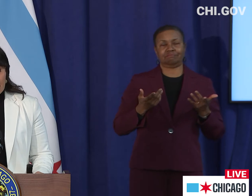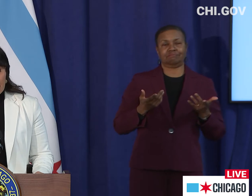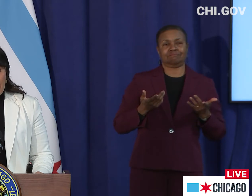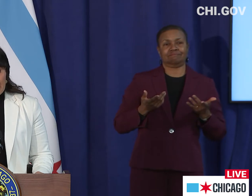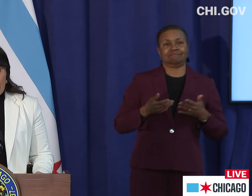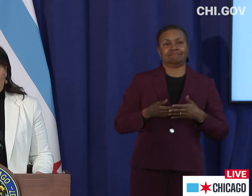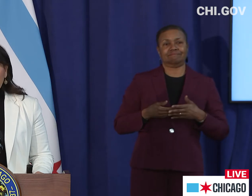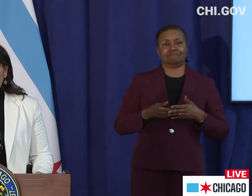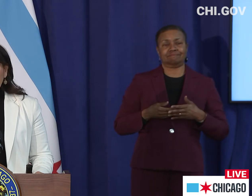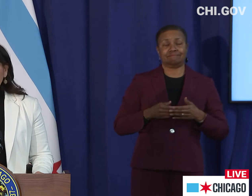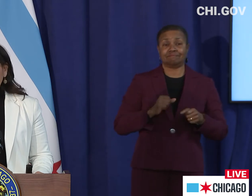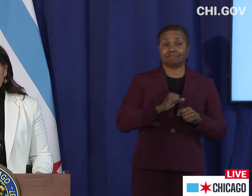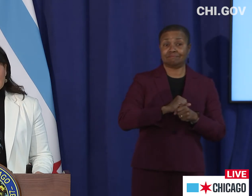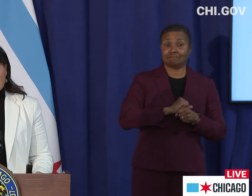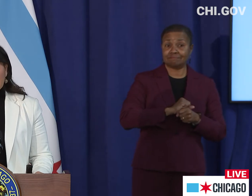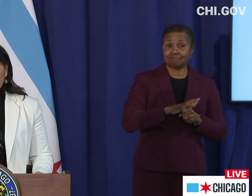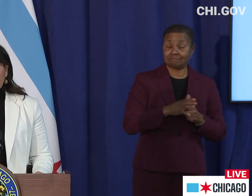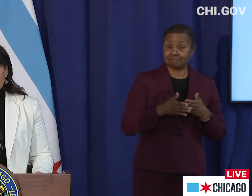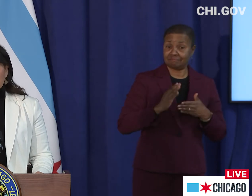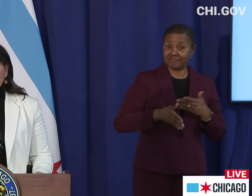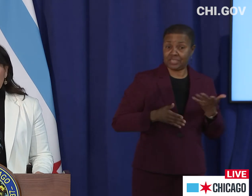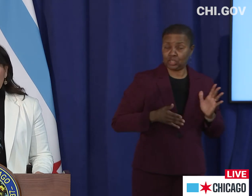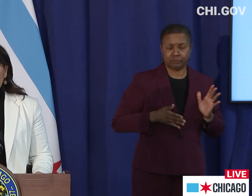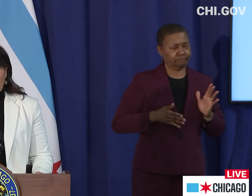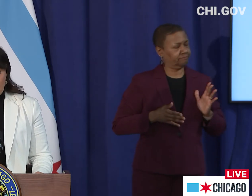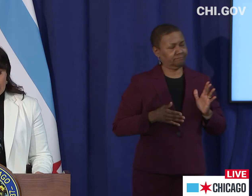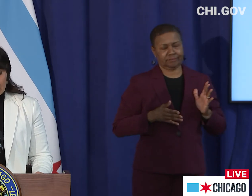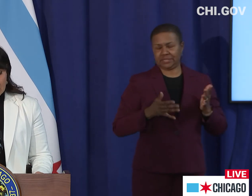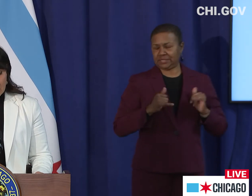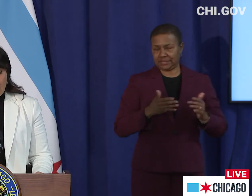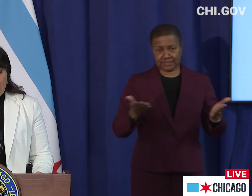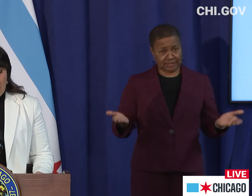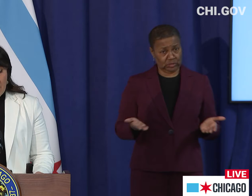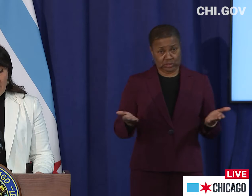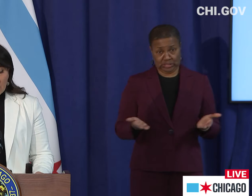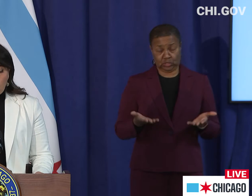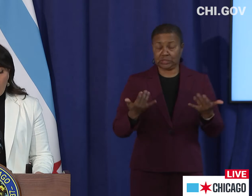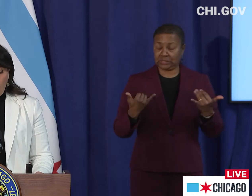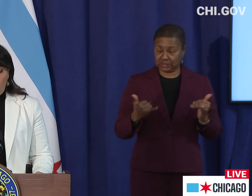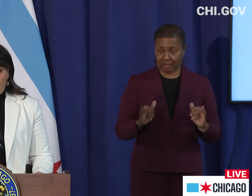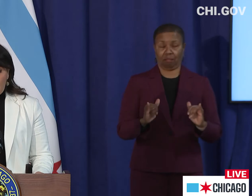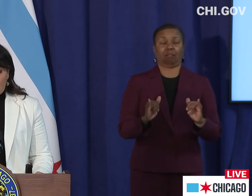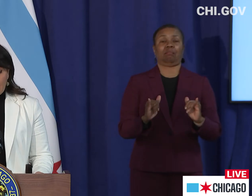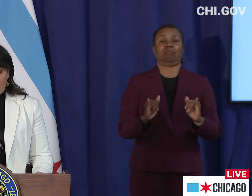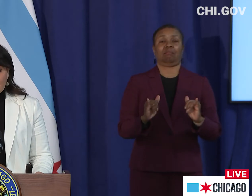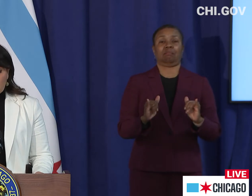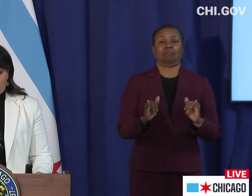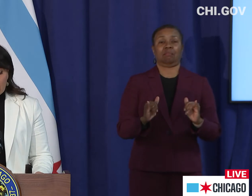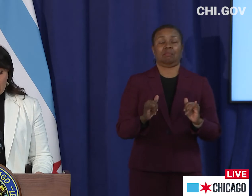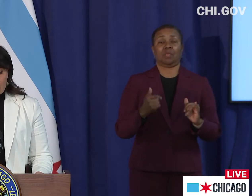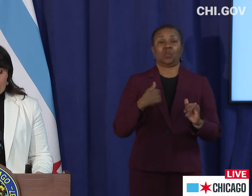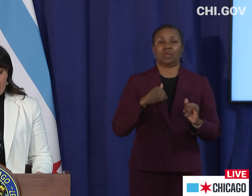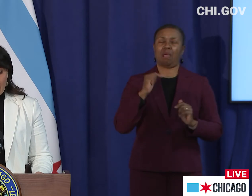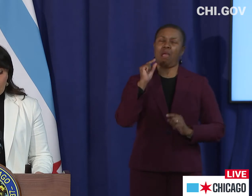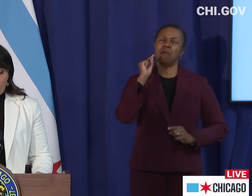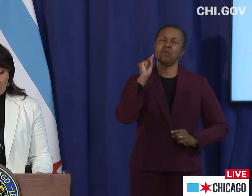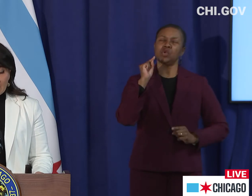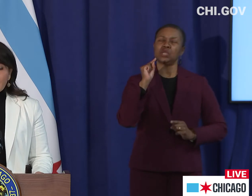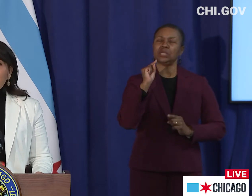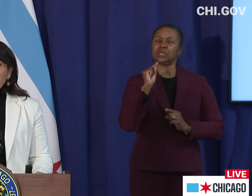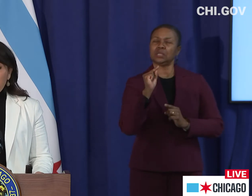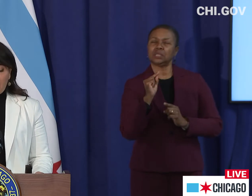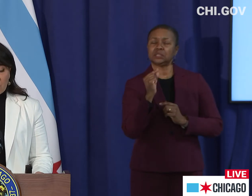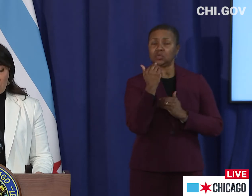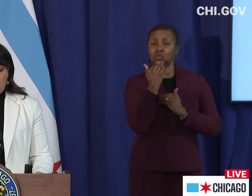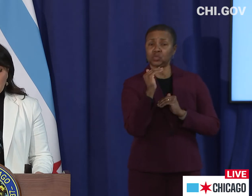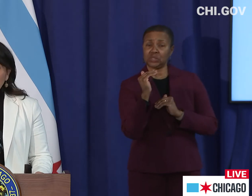this pandemic. It is deadly. It is still here and present. That is why, while we are easing restrictions and